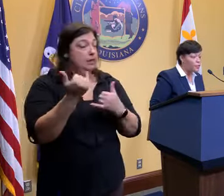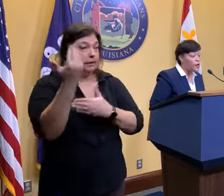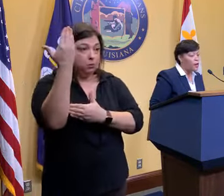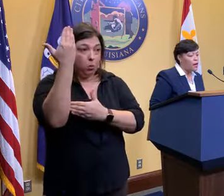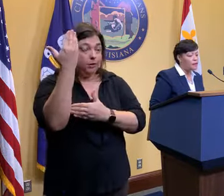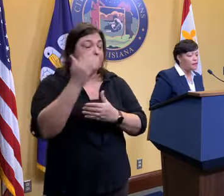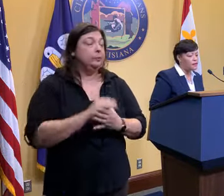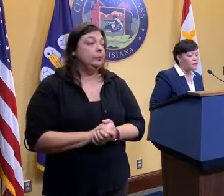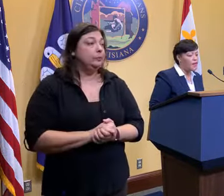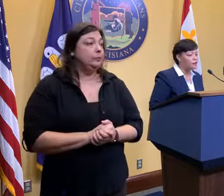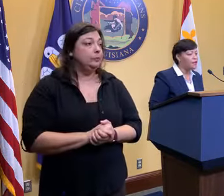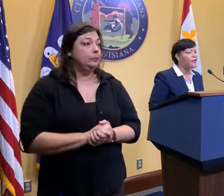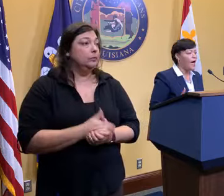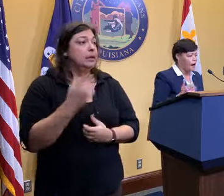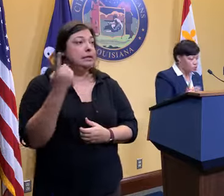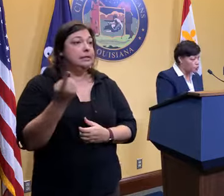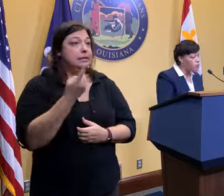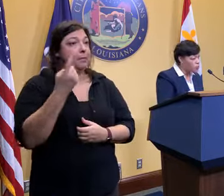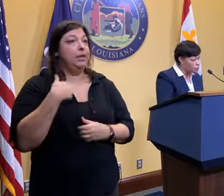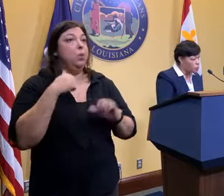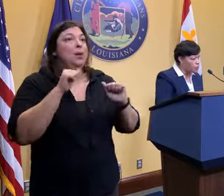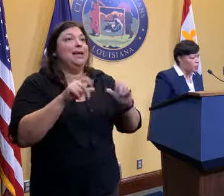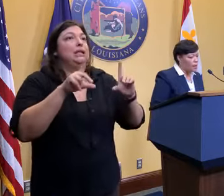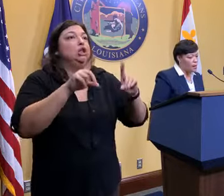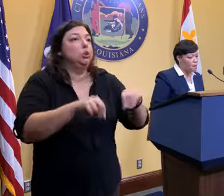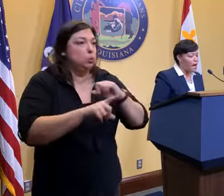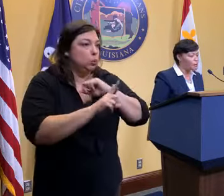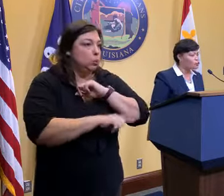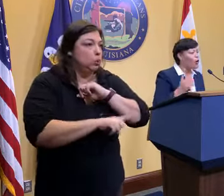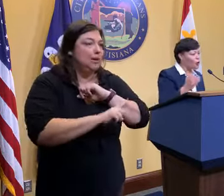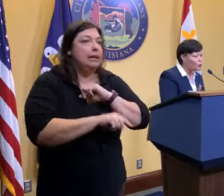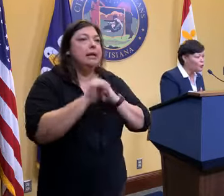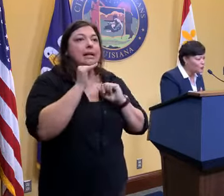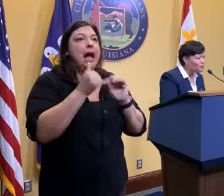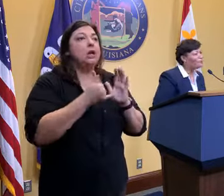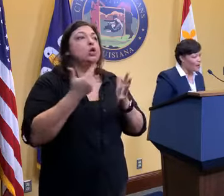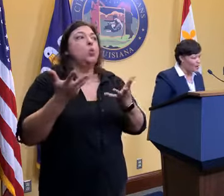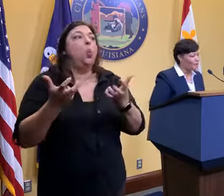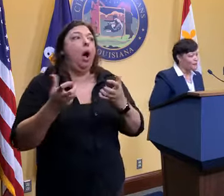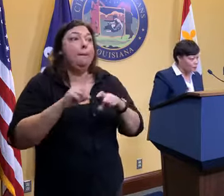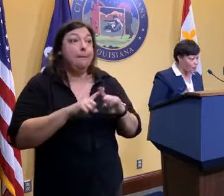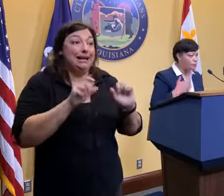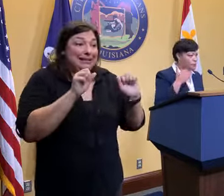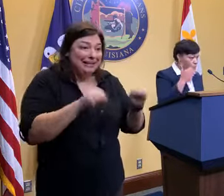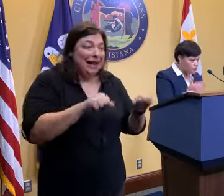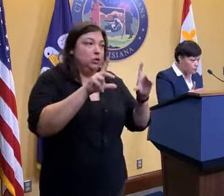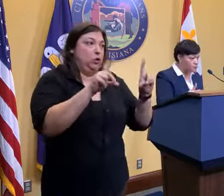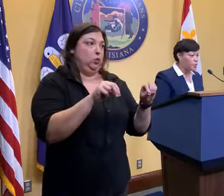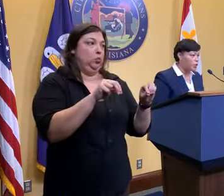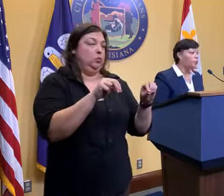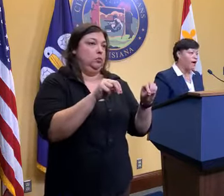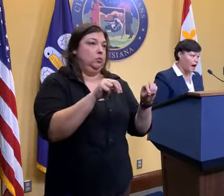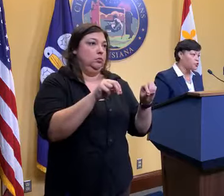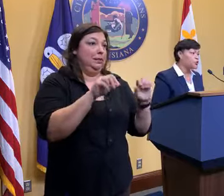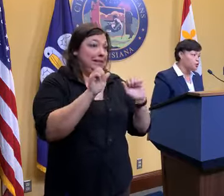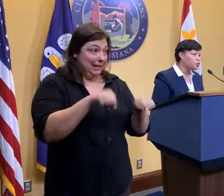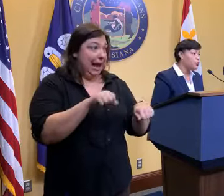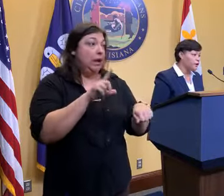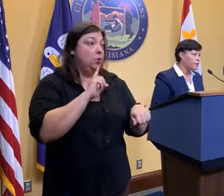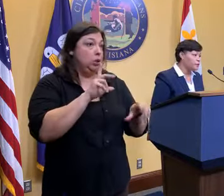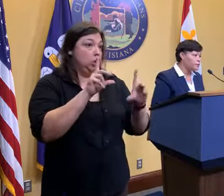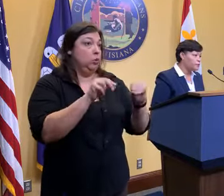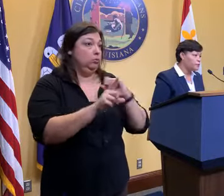morning, something that we could actually do, not just want to do, right? But could we actually